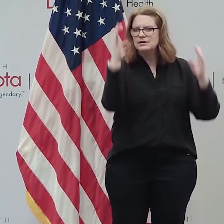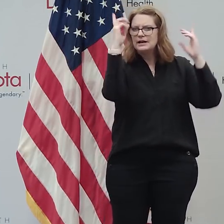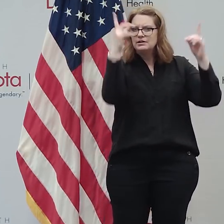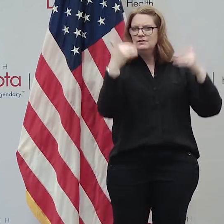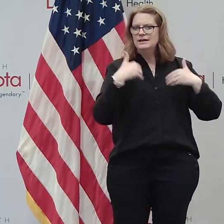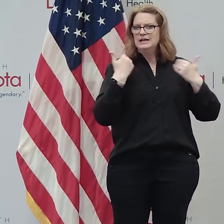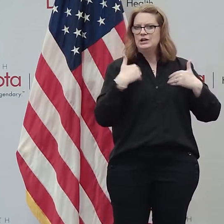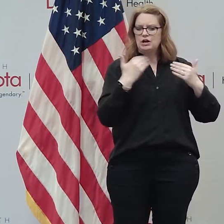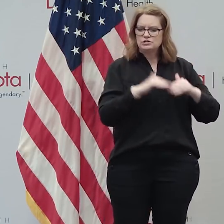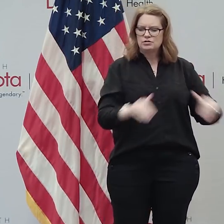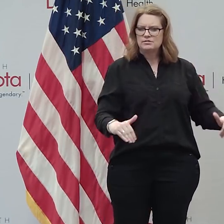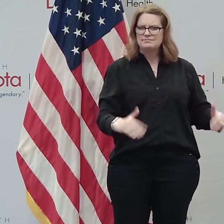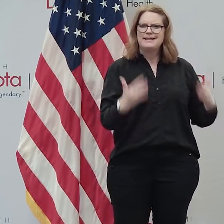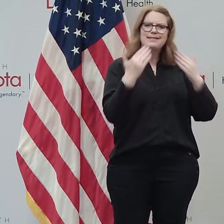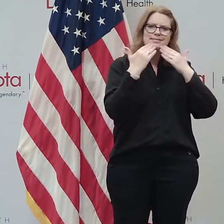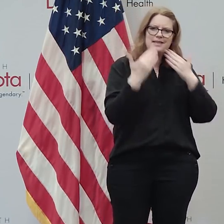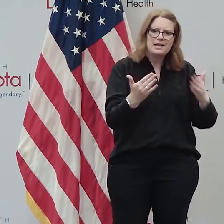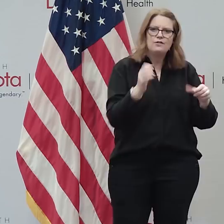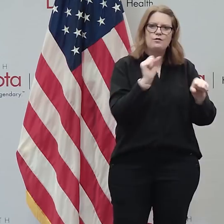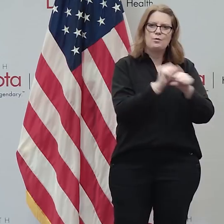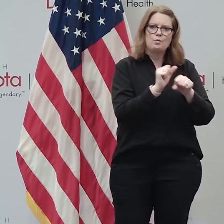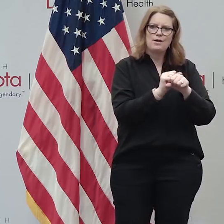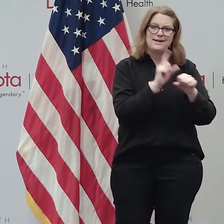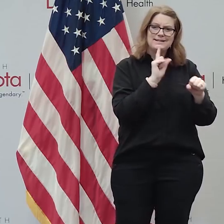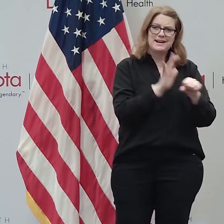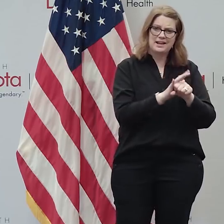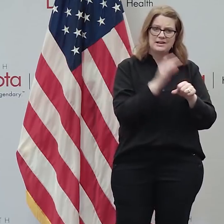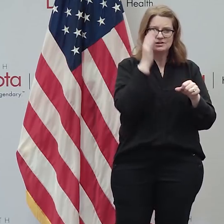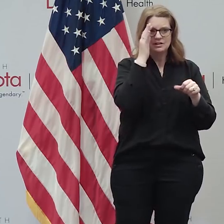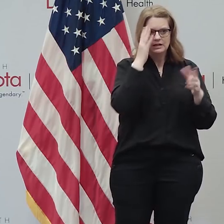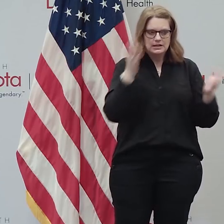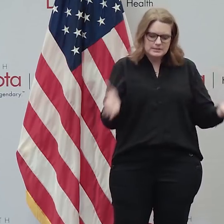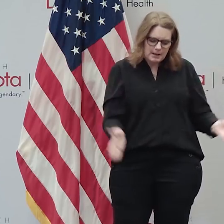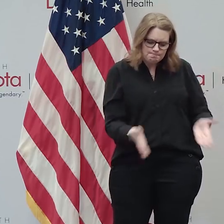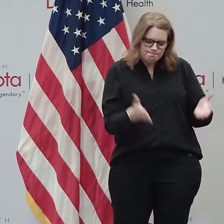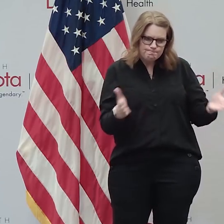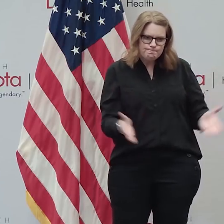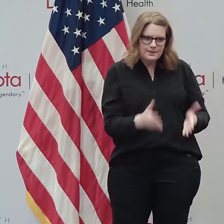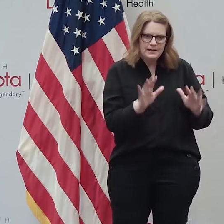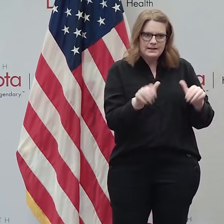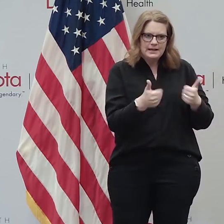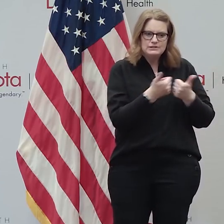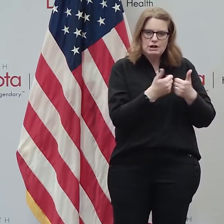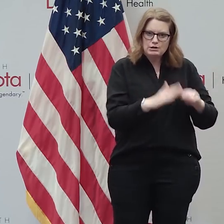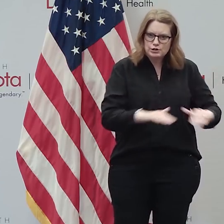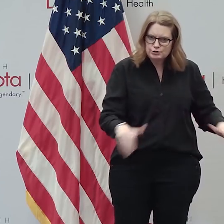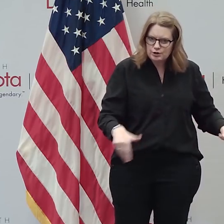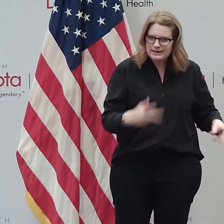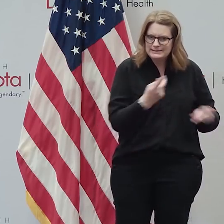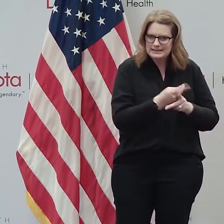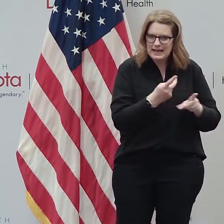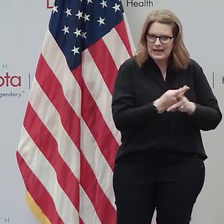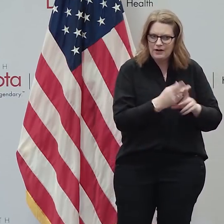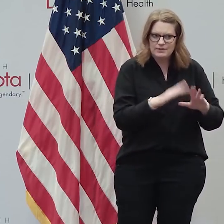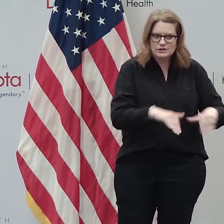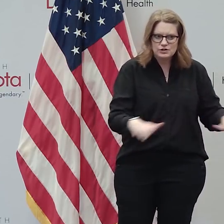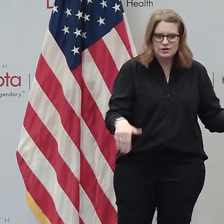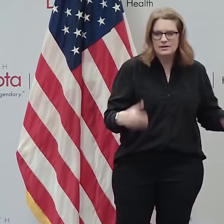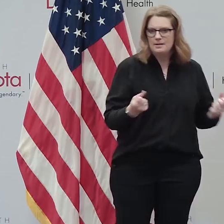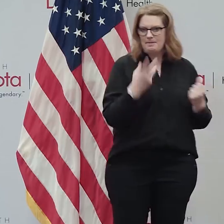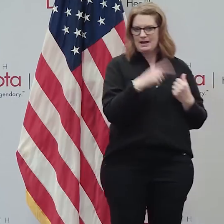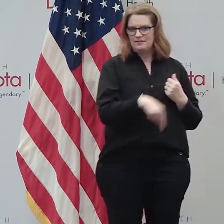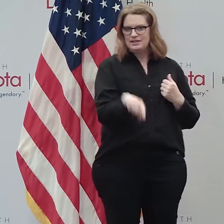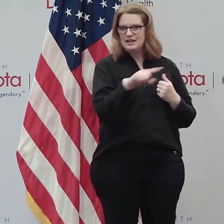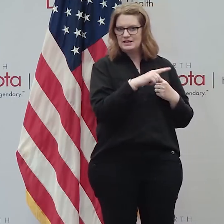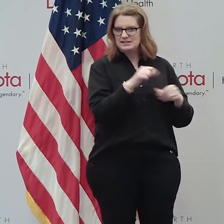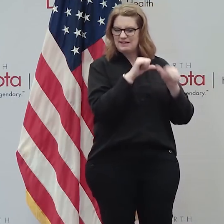children everywhere for their hard work and dedication as they help nurture, care for, and challenge our children. And of course, many of these child care providers